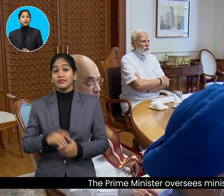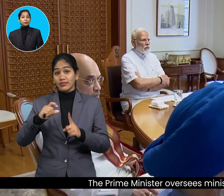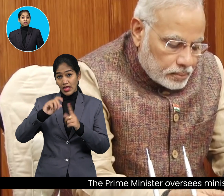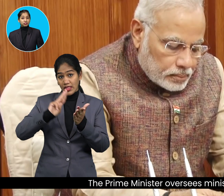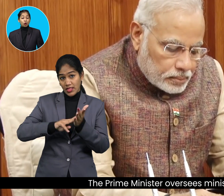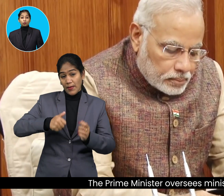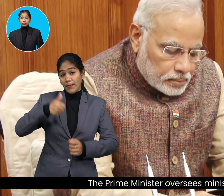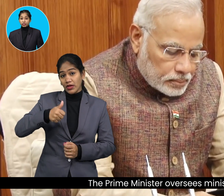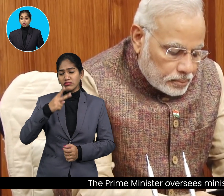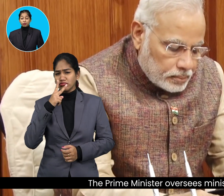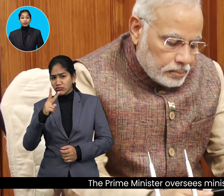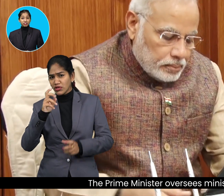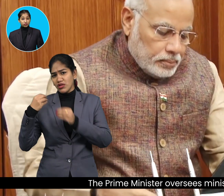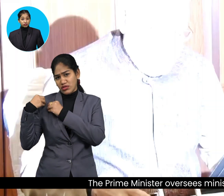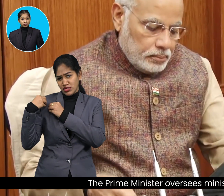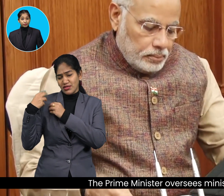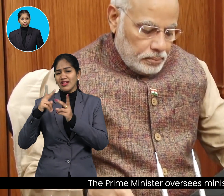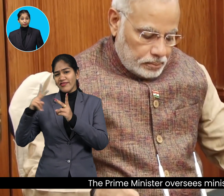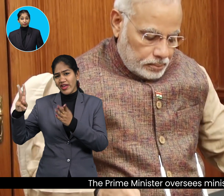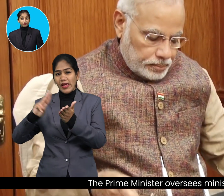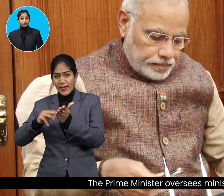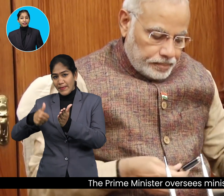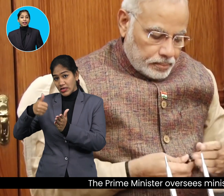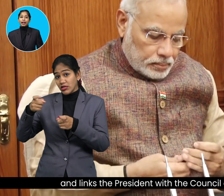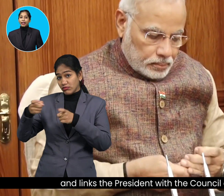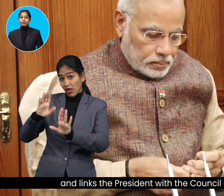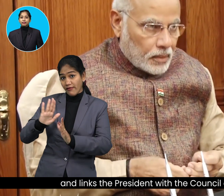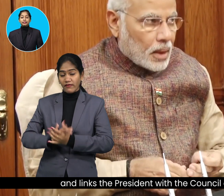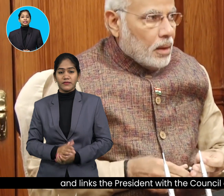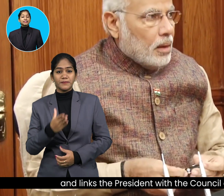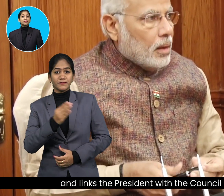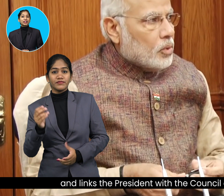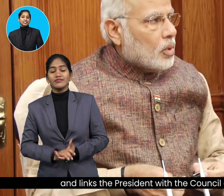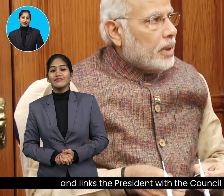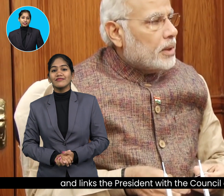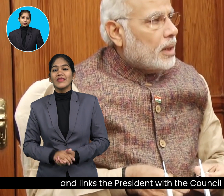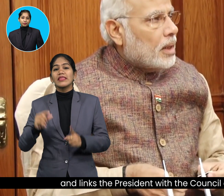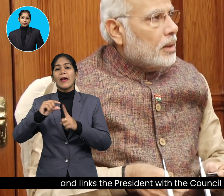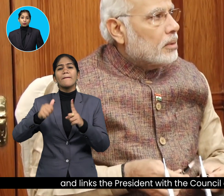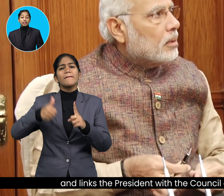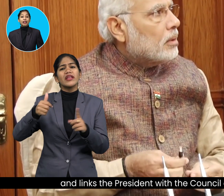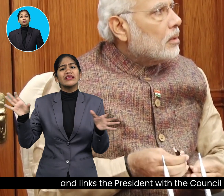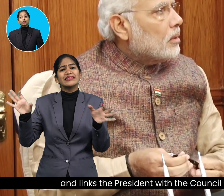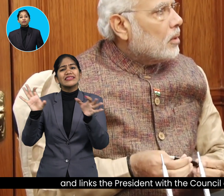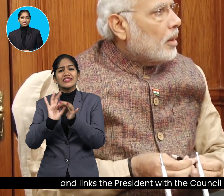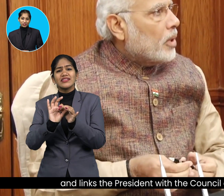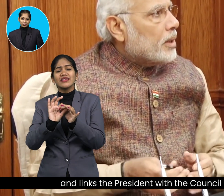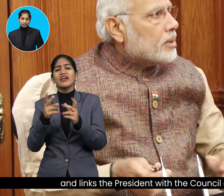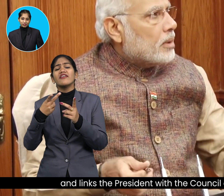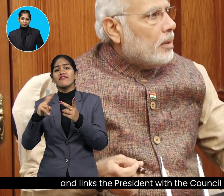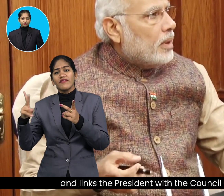The Prime Minister oversees ministers and links the President with the Council